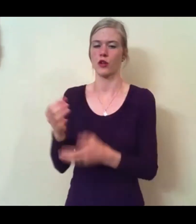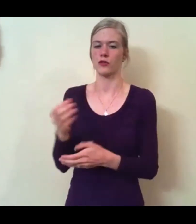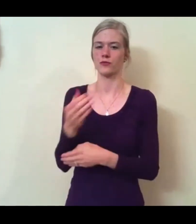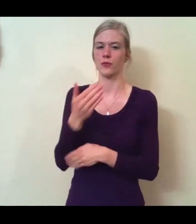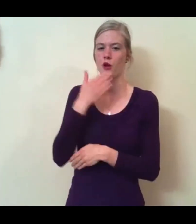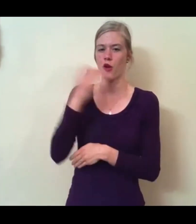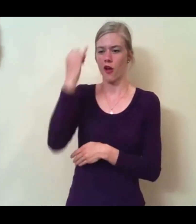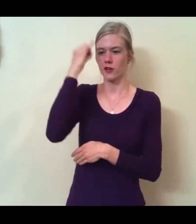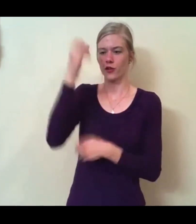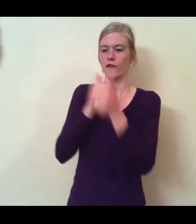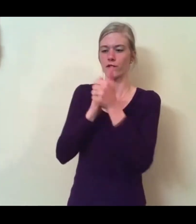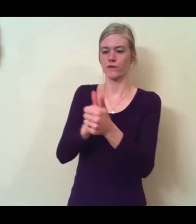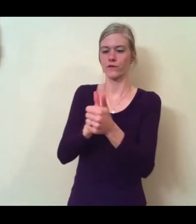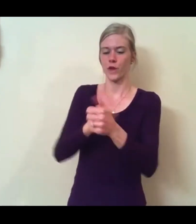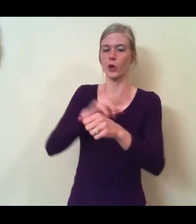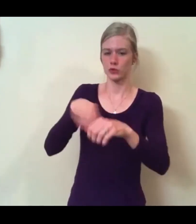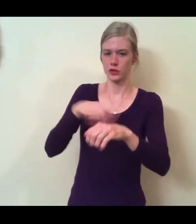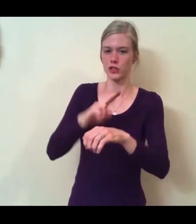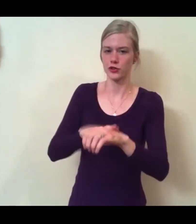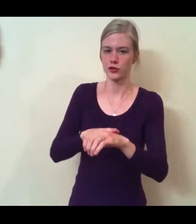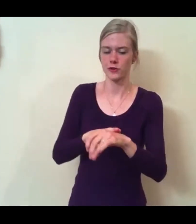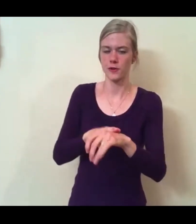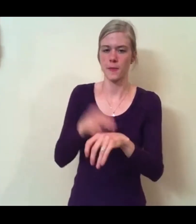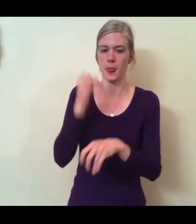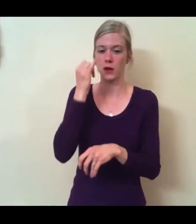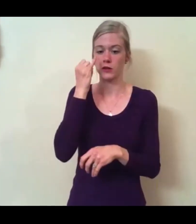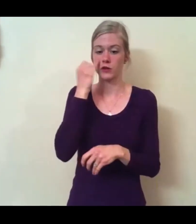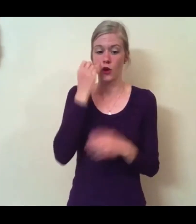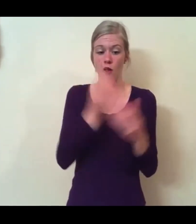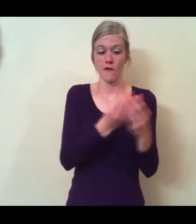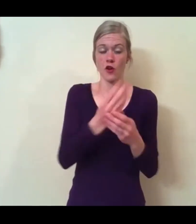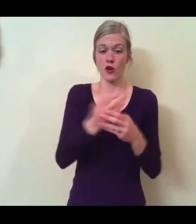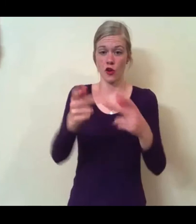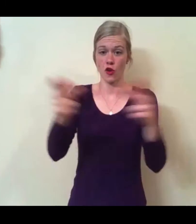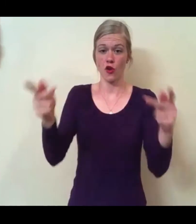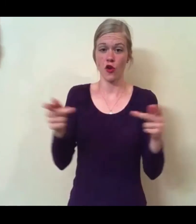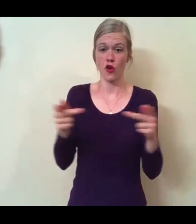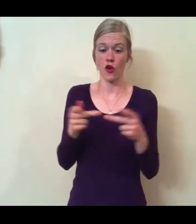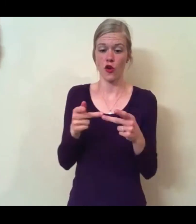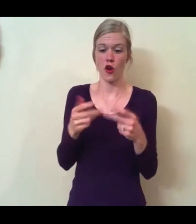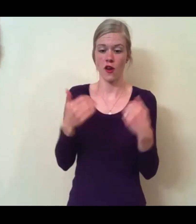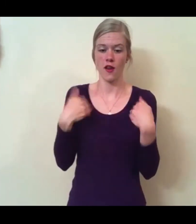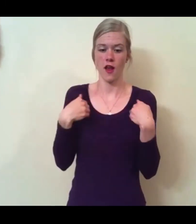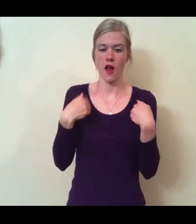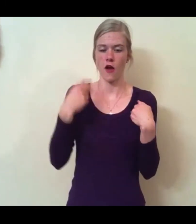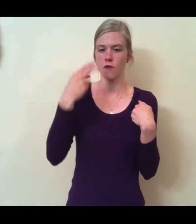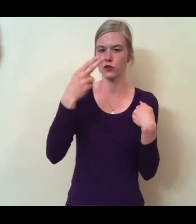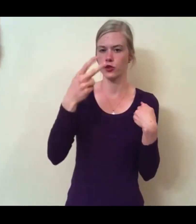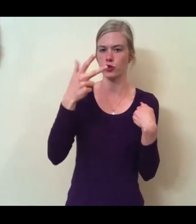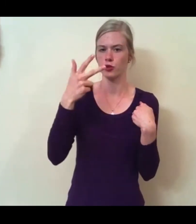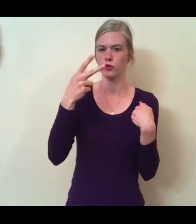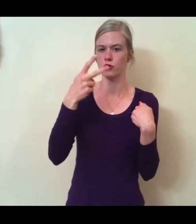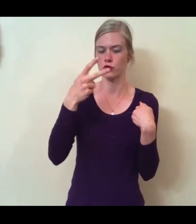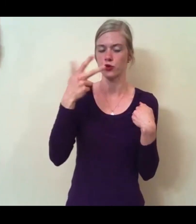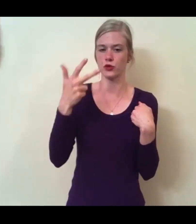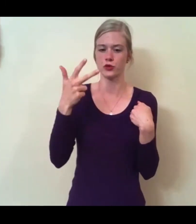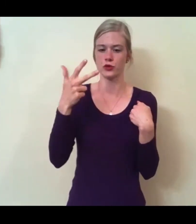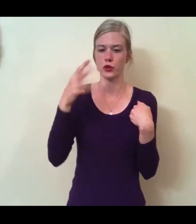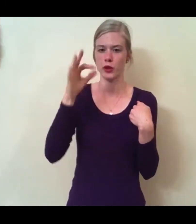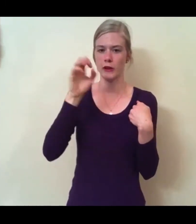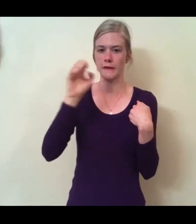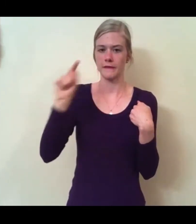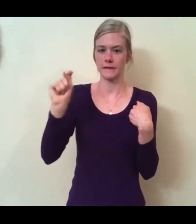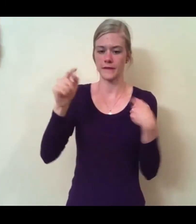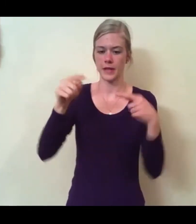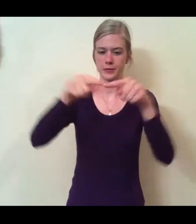garden 2 or 3 feet square, the easy way to plant bulbs there is to simply excavate the whole area down